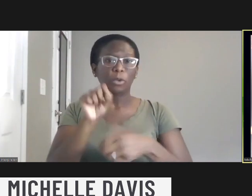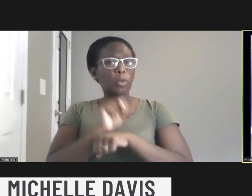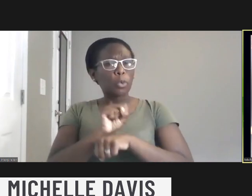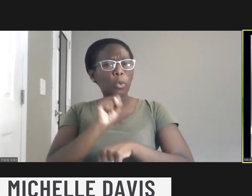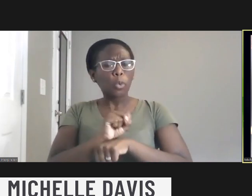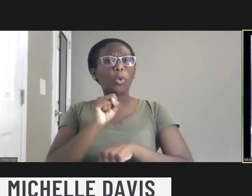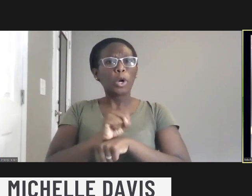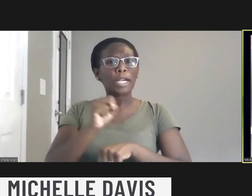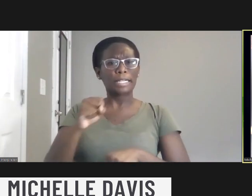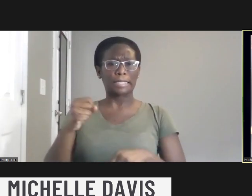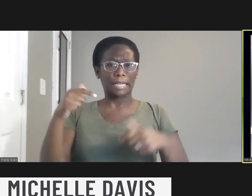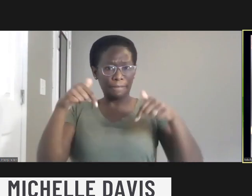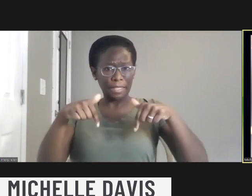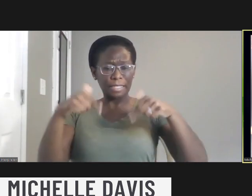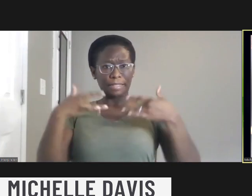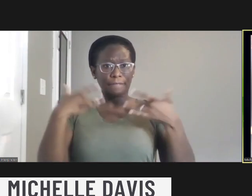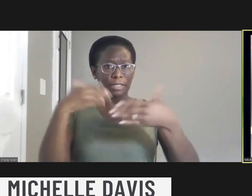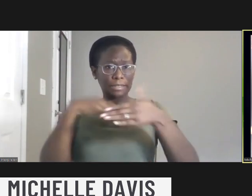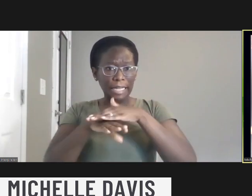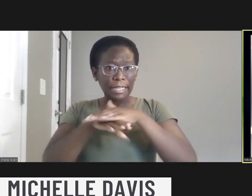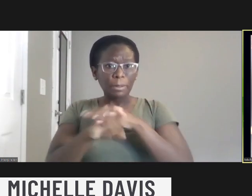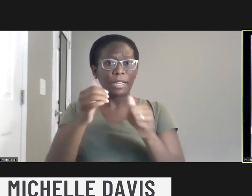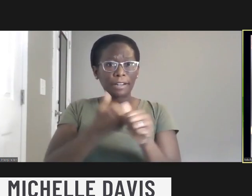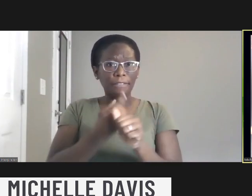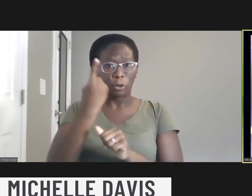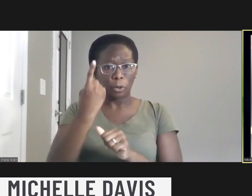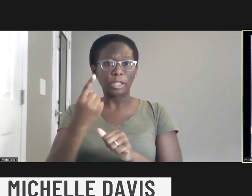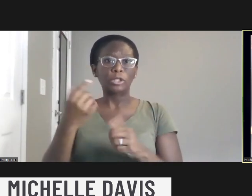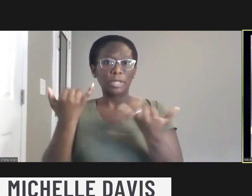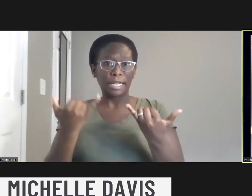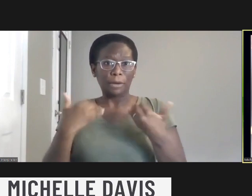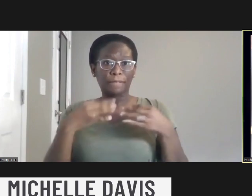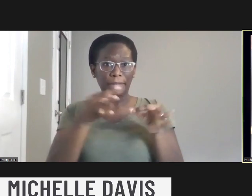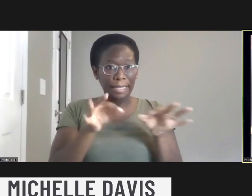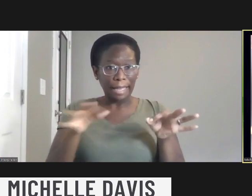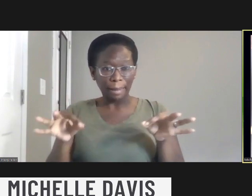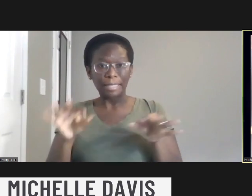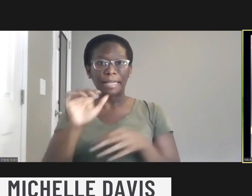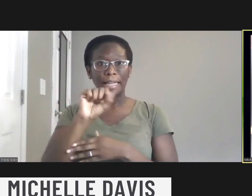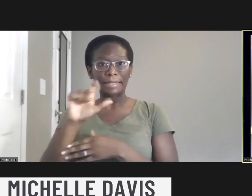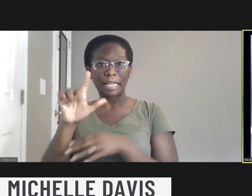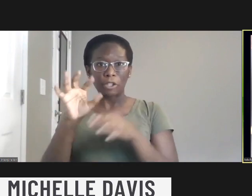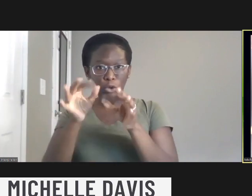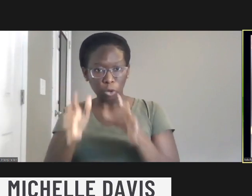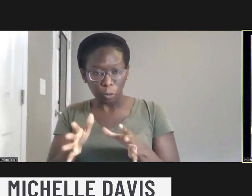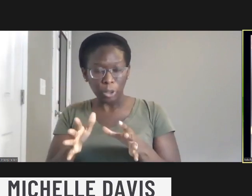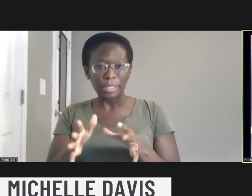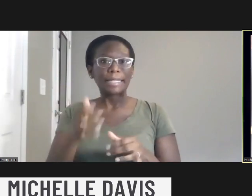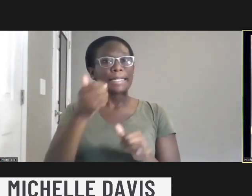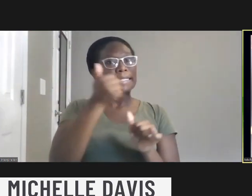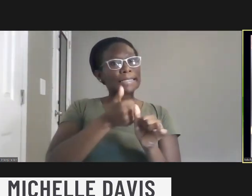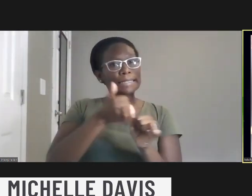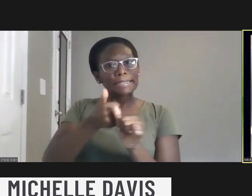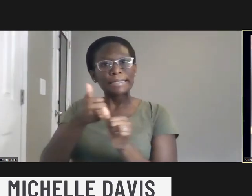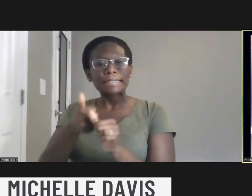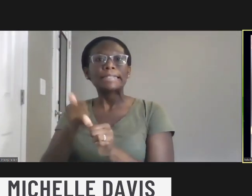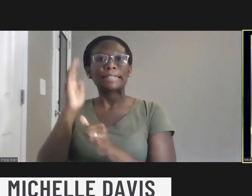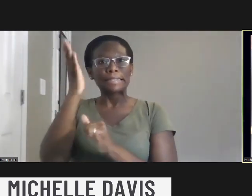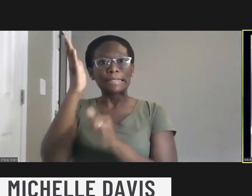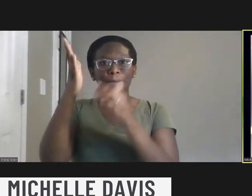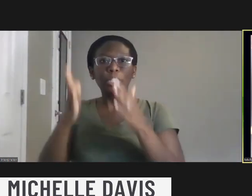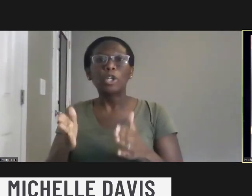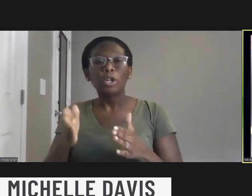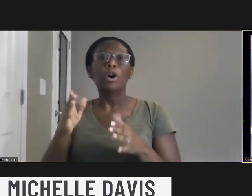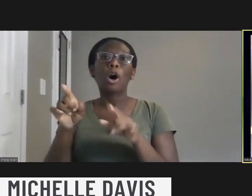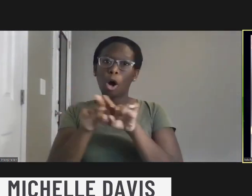everyone, so we are providing captions and ASL. Each speaker will also add some audio description, which is